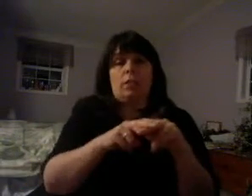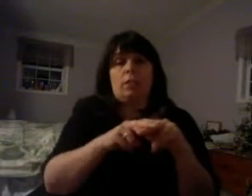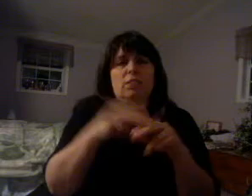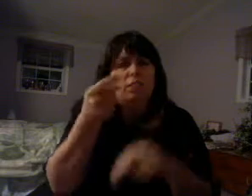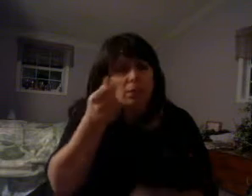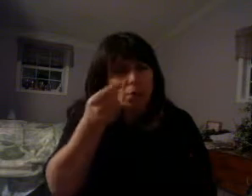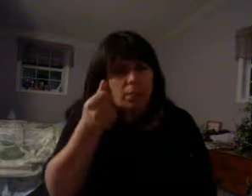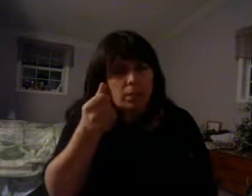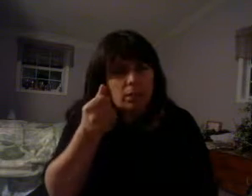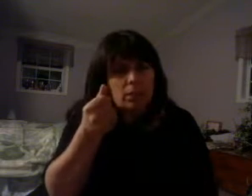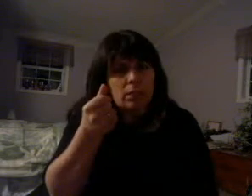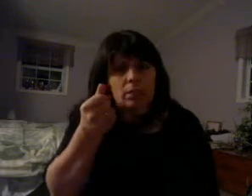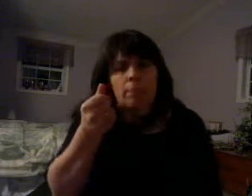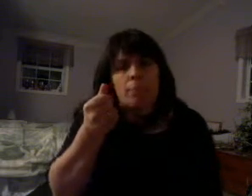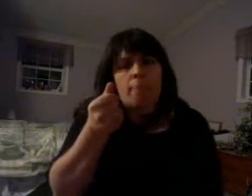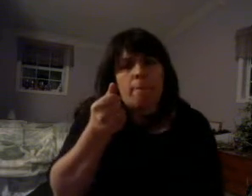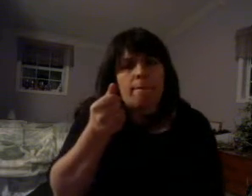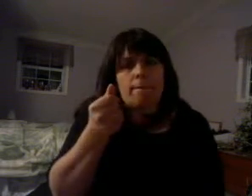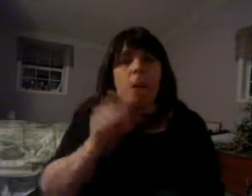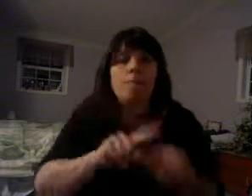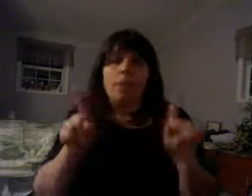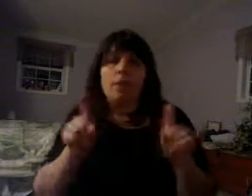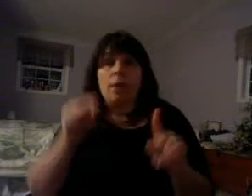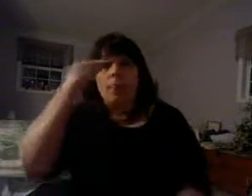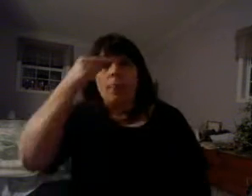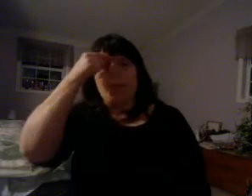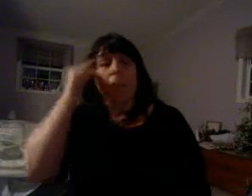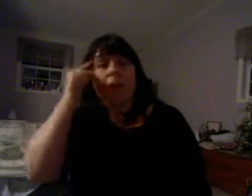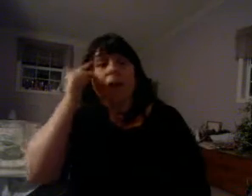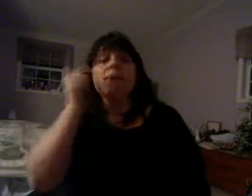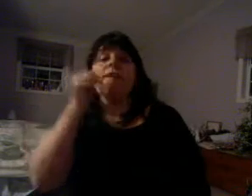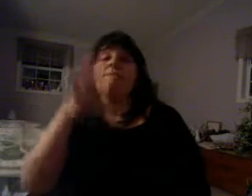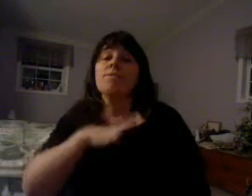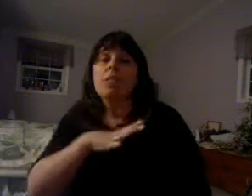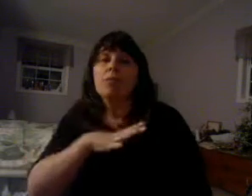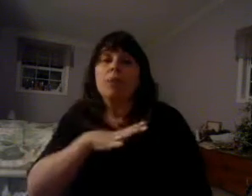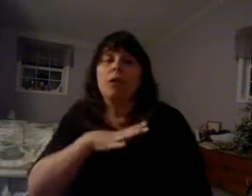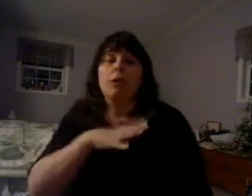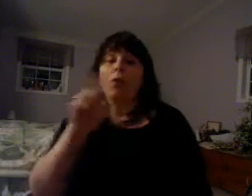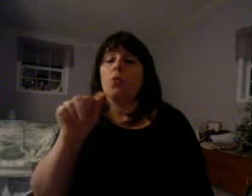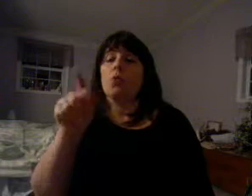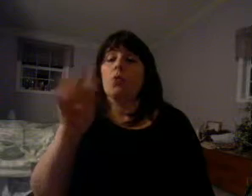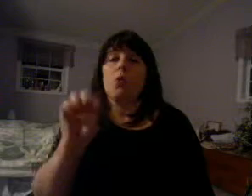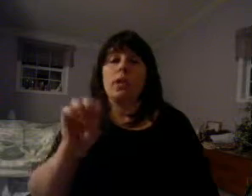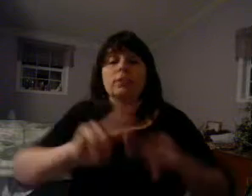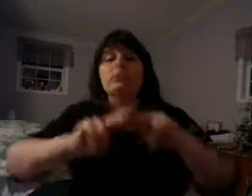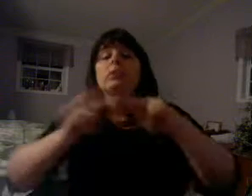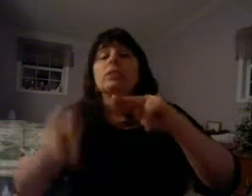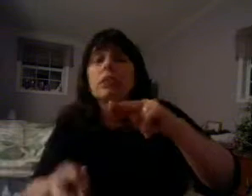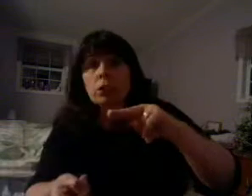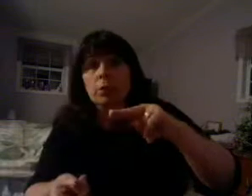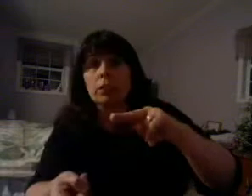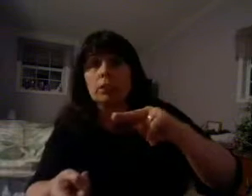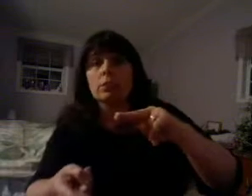increased very slightly. But the black female rate decreased significantly. There was a significant